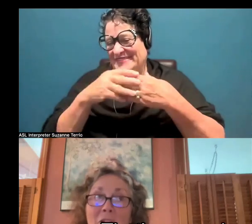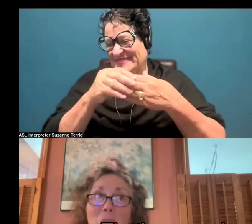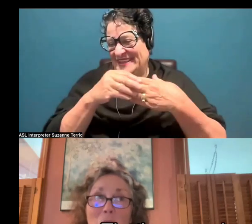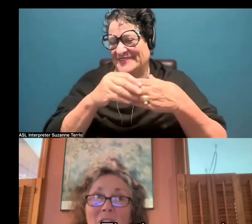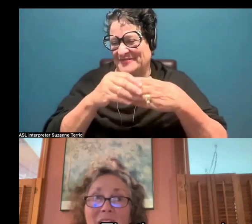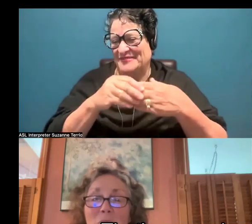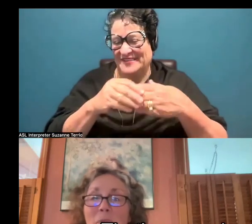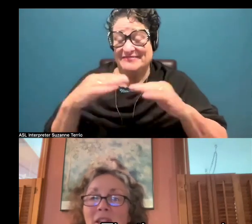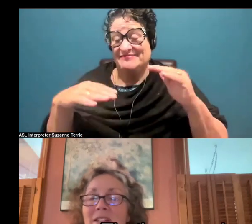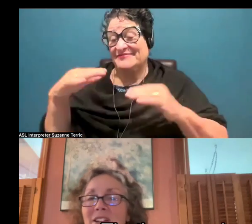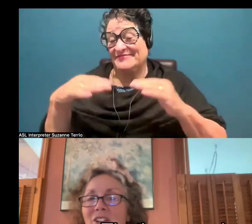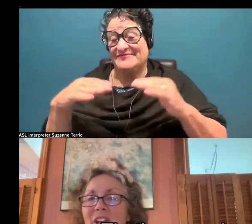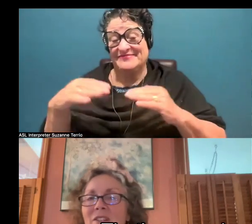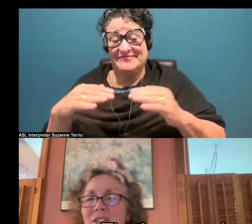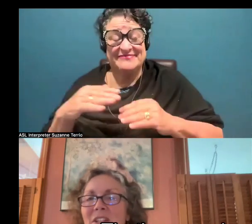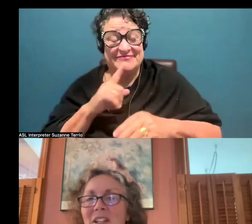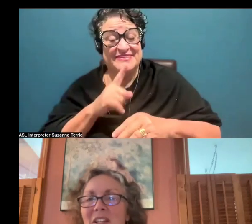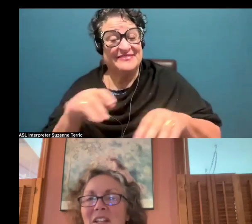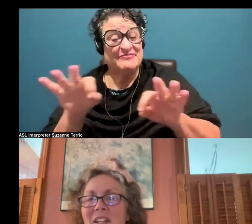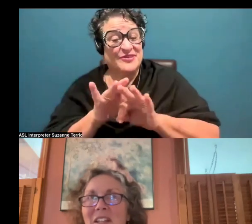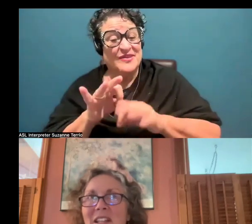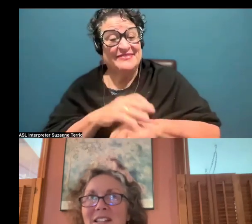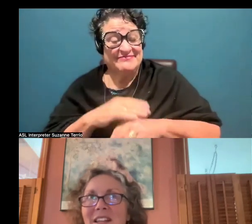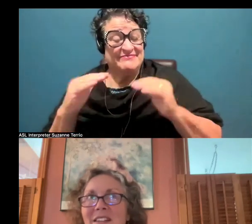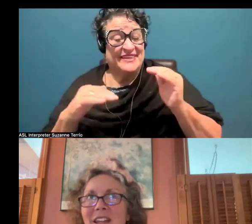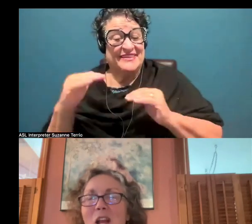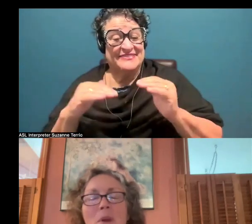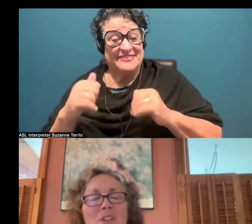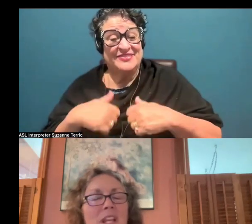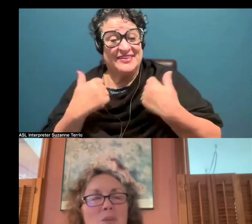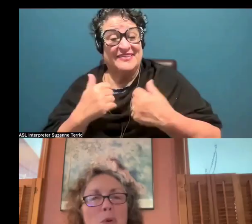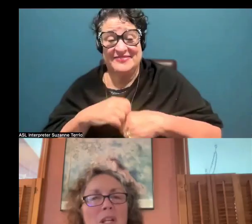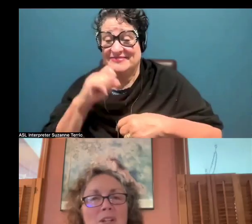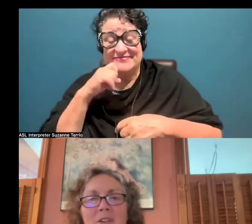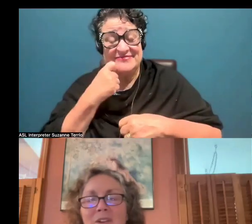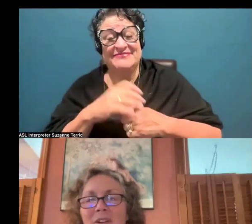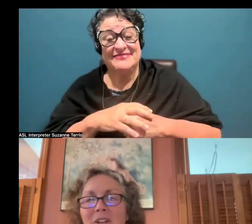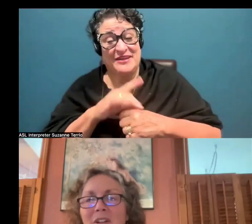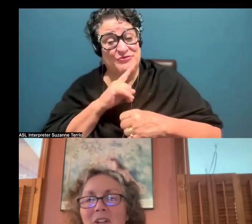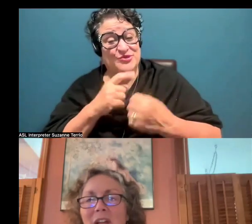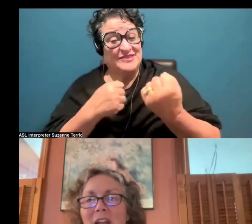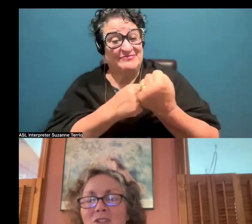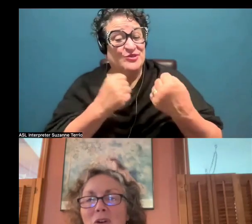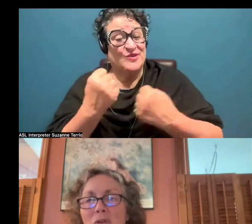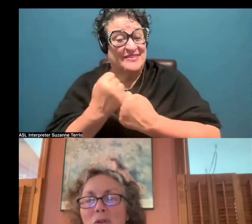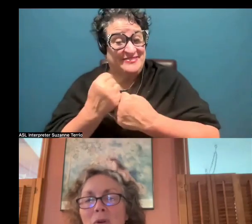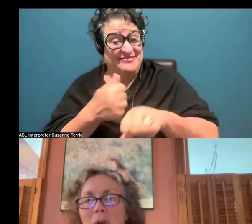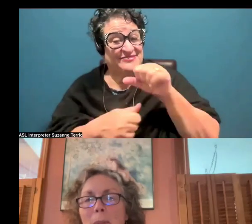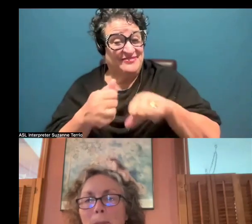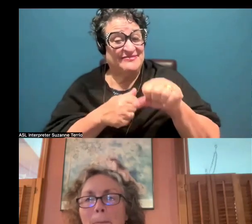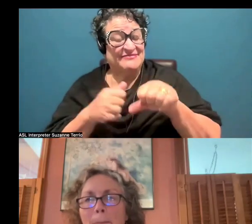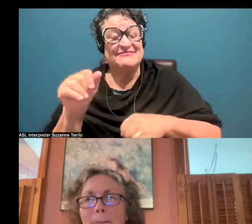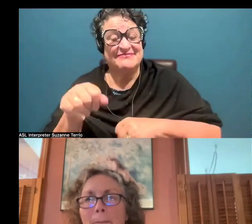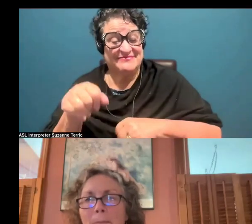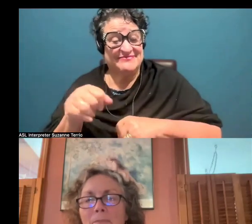That's a very important thing to be balanced in our lives. Mhm. That's neat. And I bet you they support each other. Yeah,